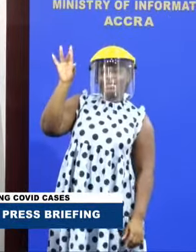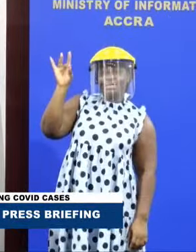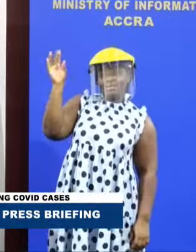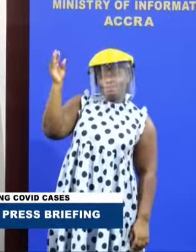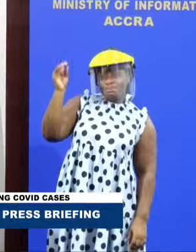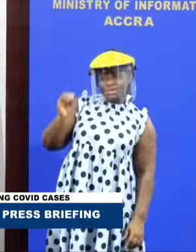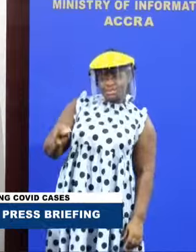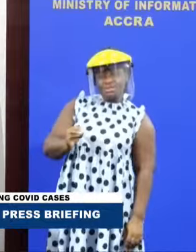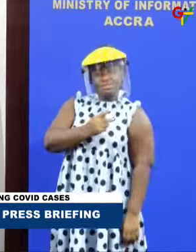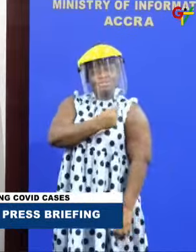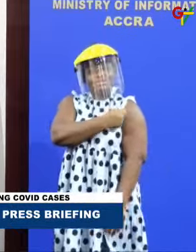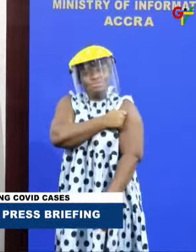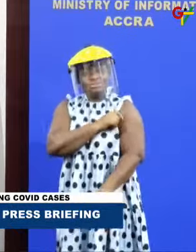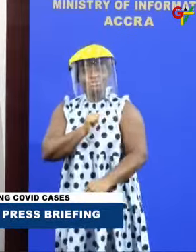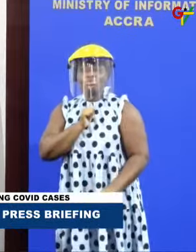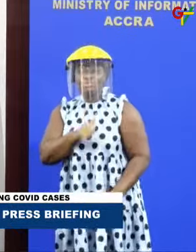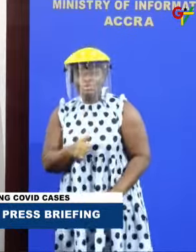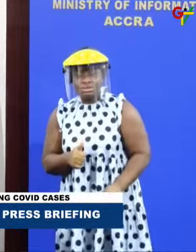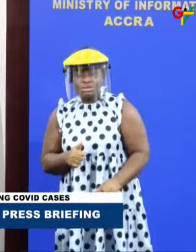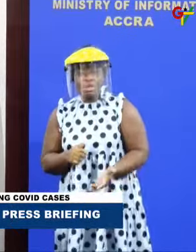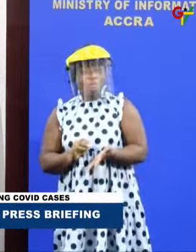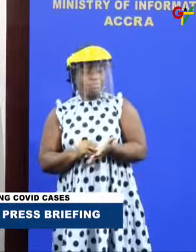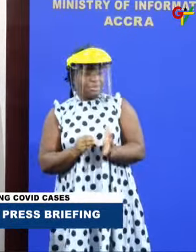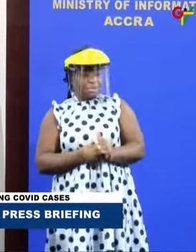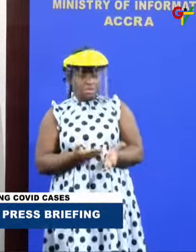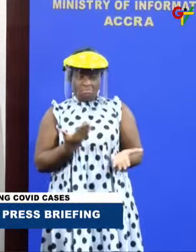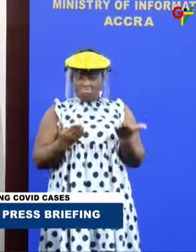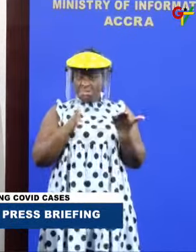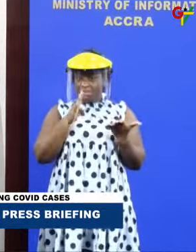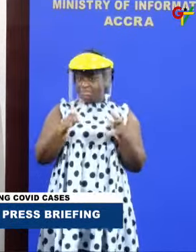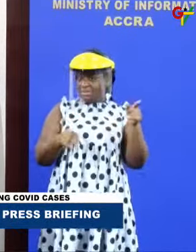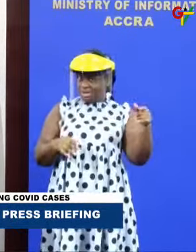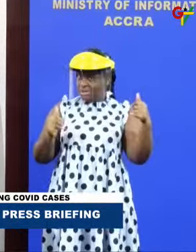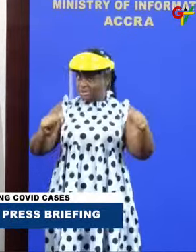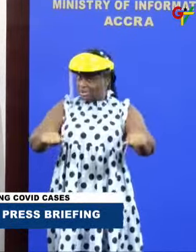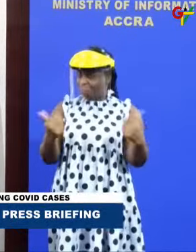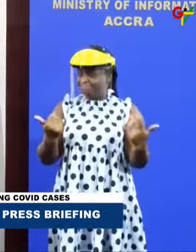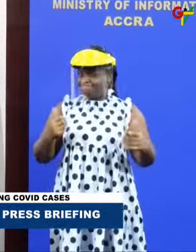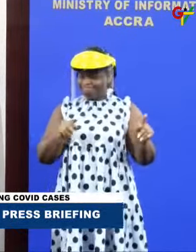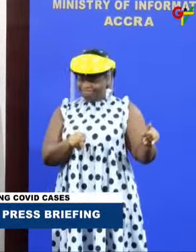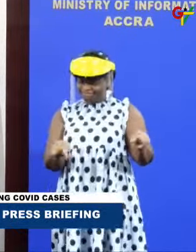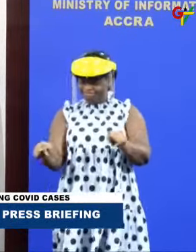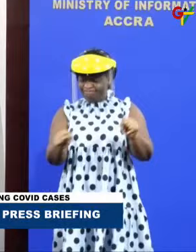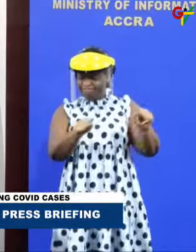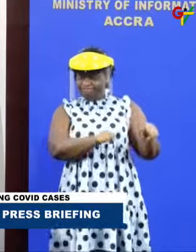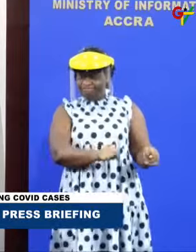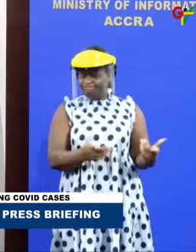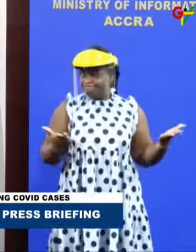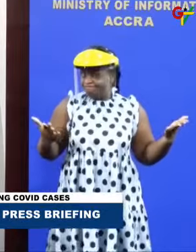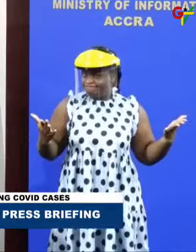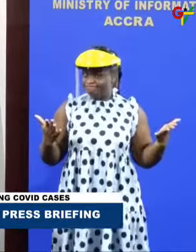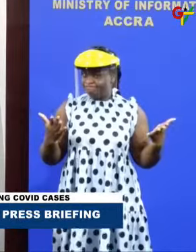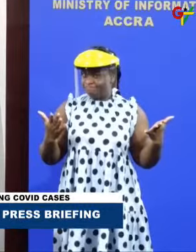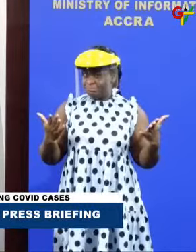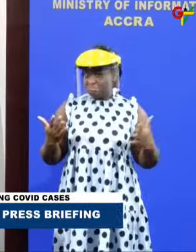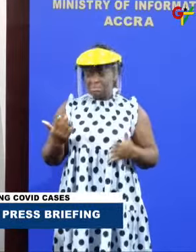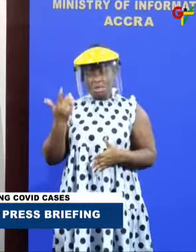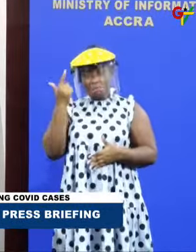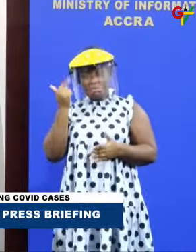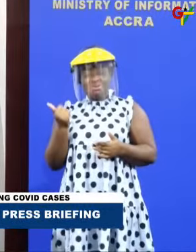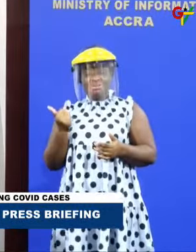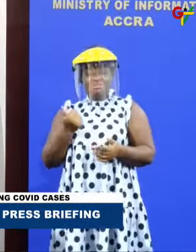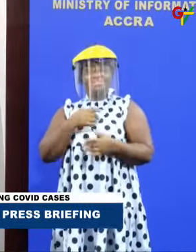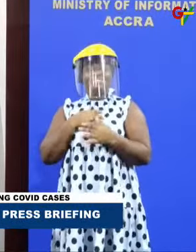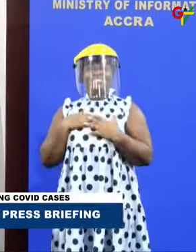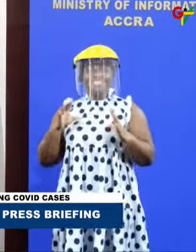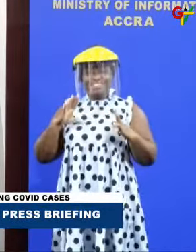supposed to be vaccinated are not vaccinated, you are likely to transmit it to somebody who is unprotected. Because you are the vaccinated, you may